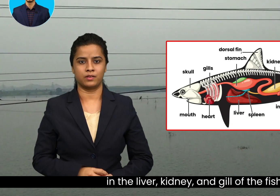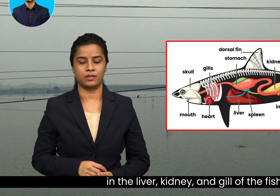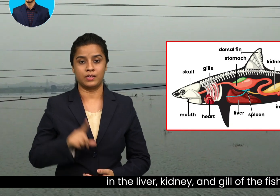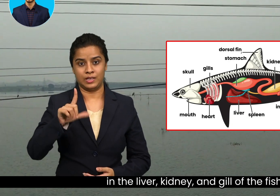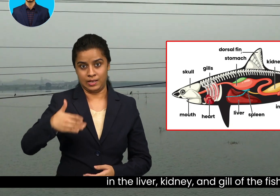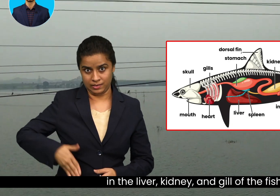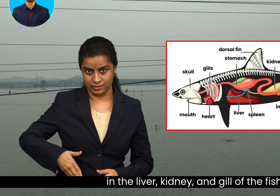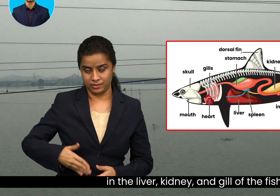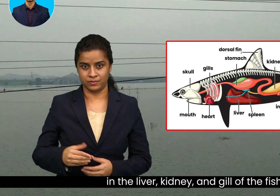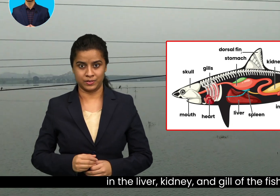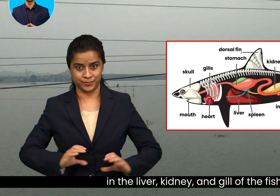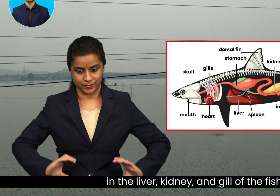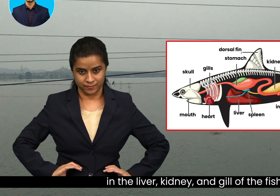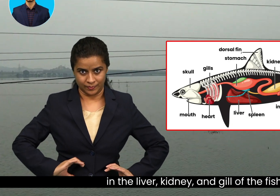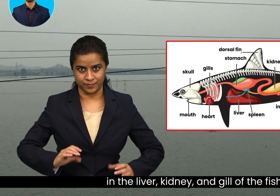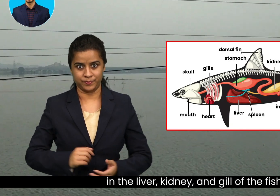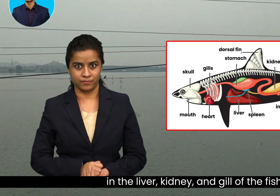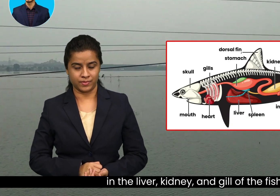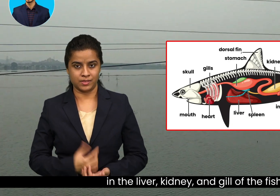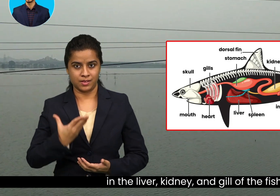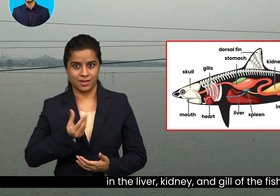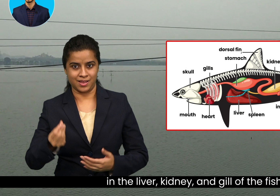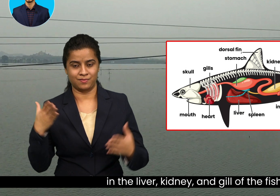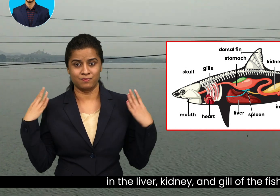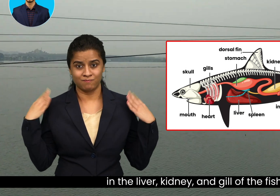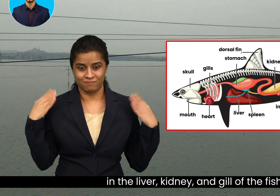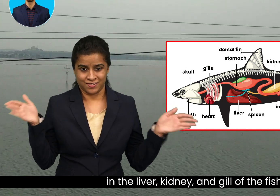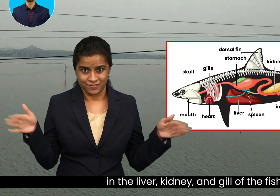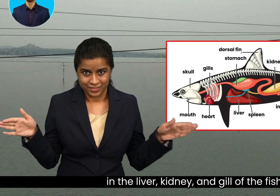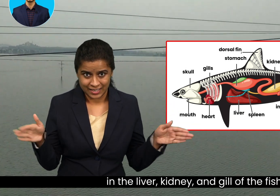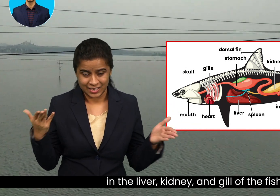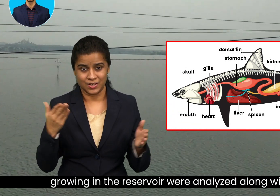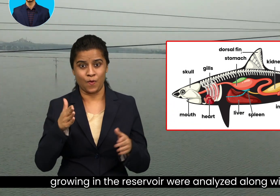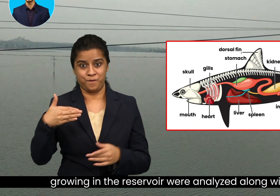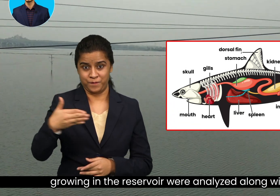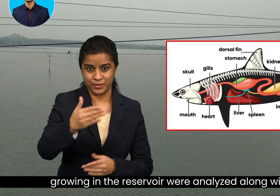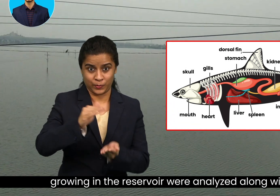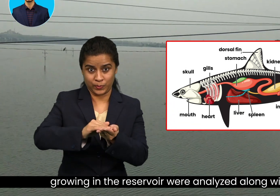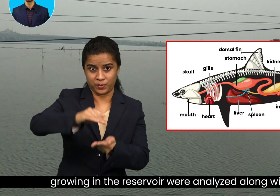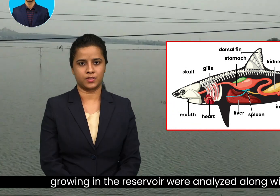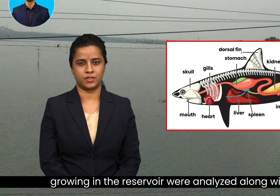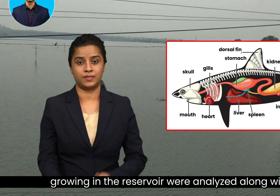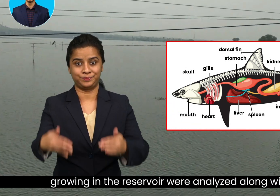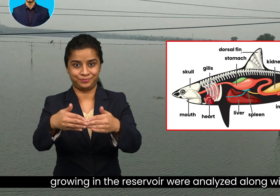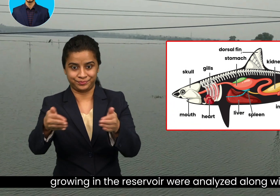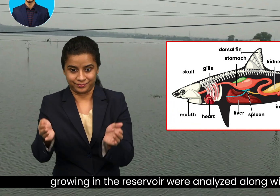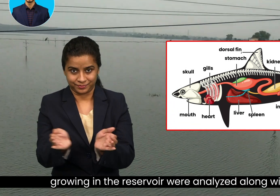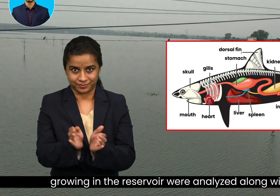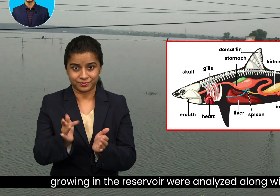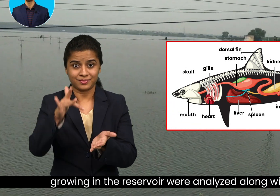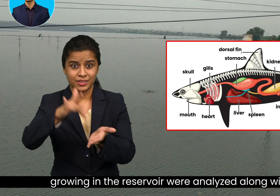in the liver, kidney and gill of the fish growing in the